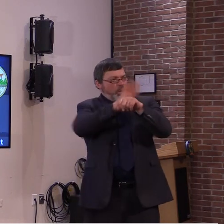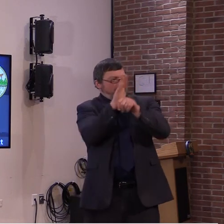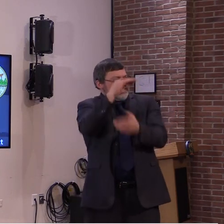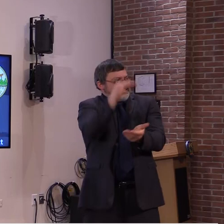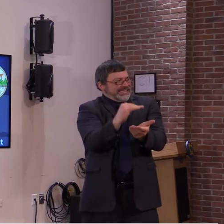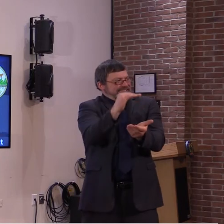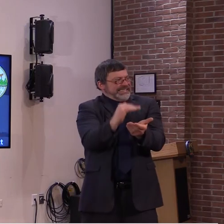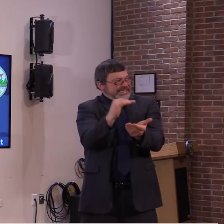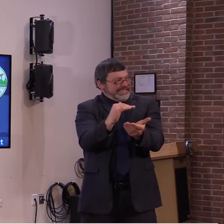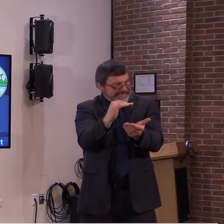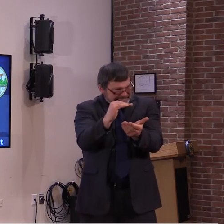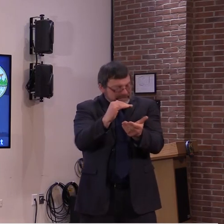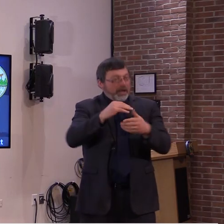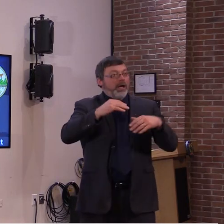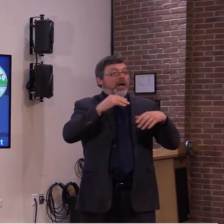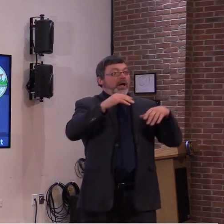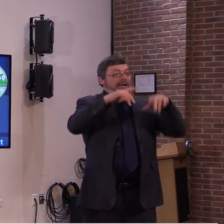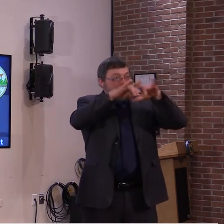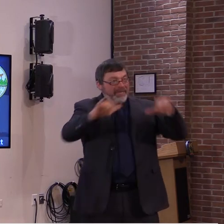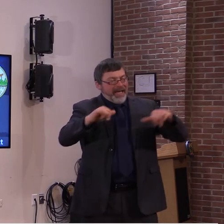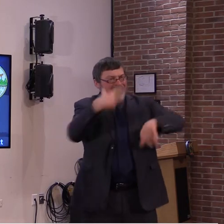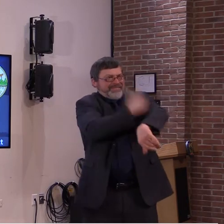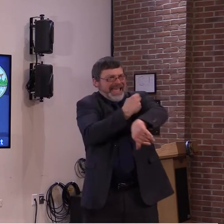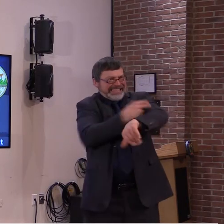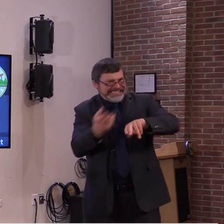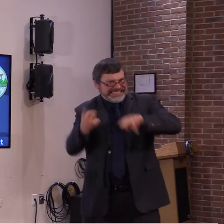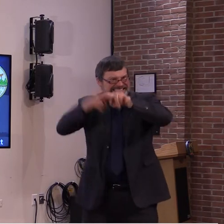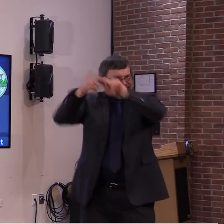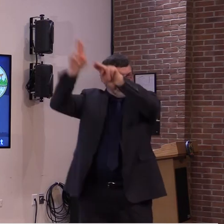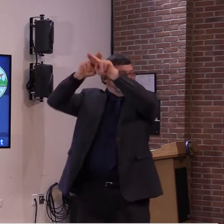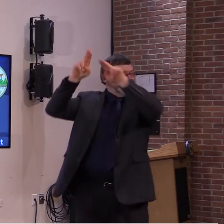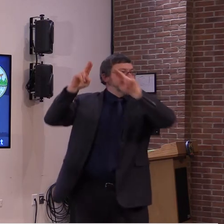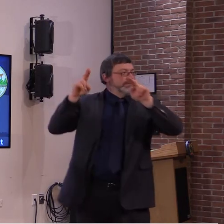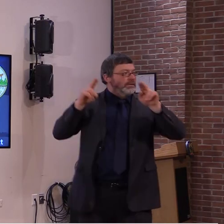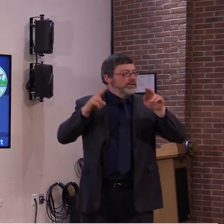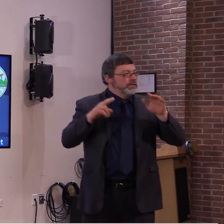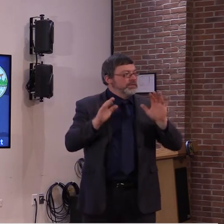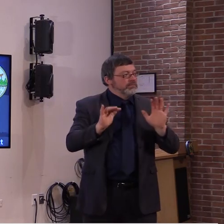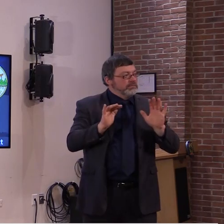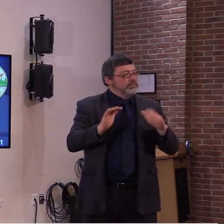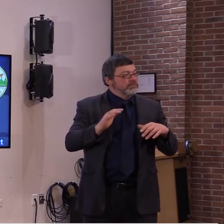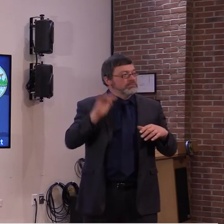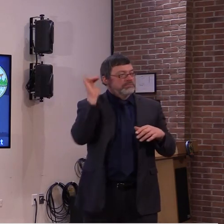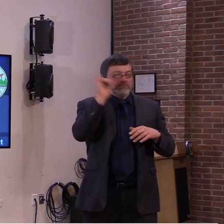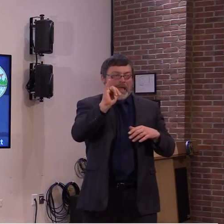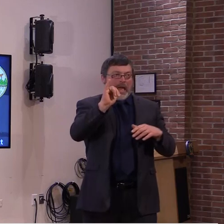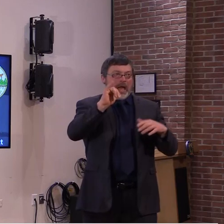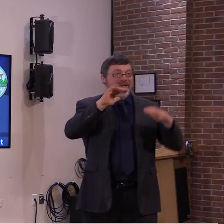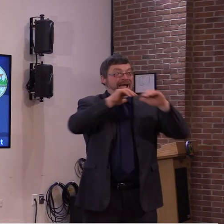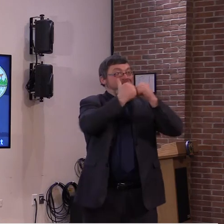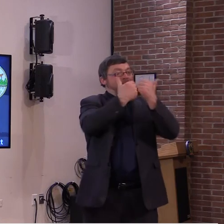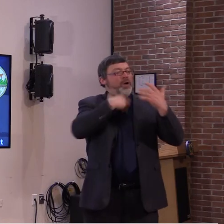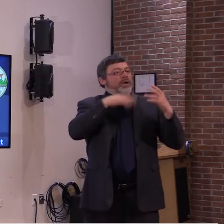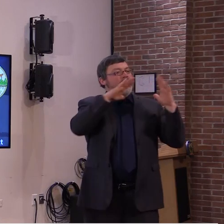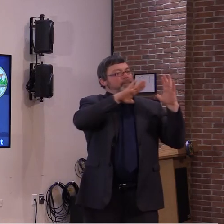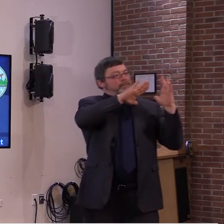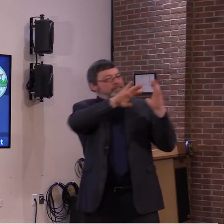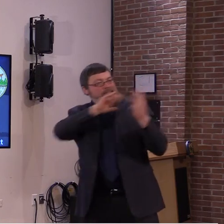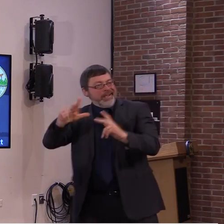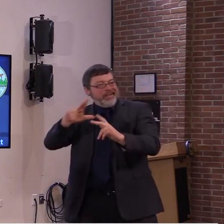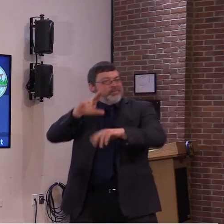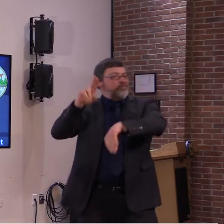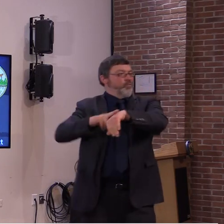as possible to life as it was before COVID-19. The good news is that Vermonters without